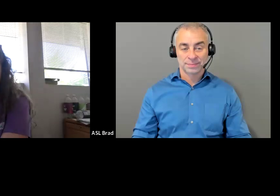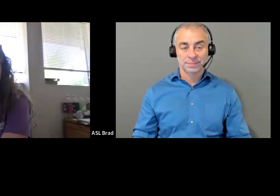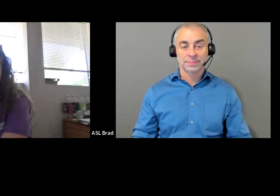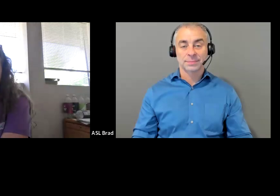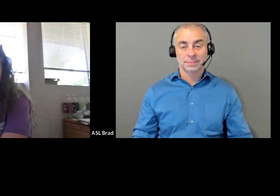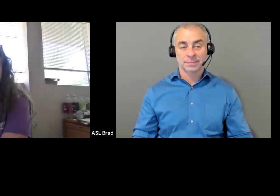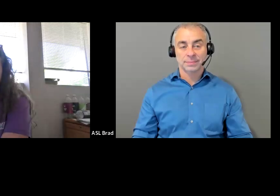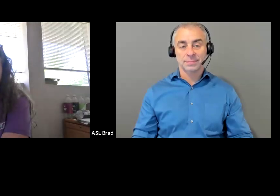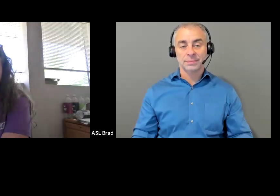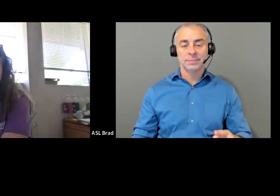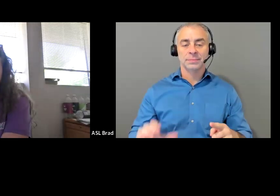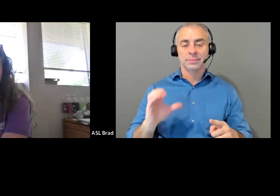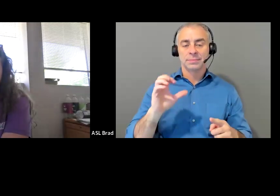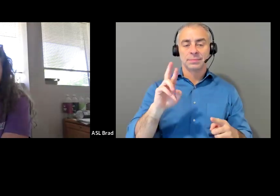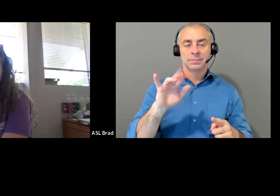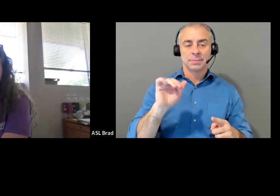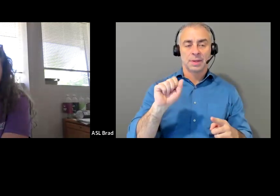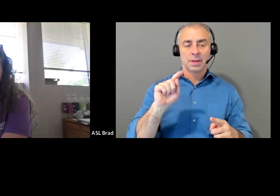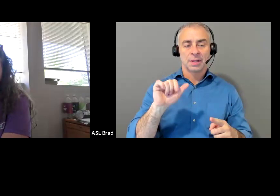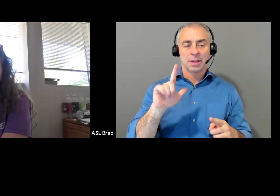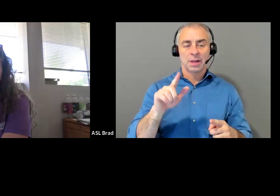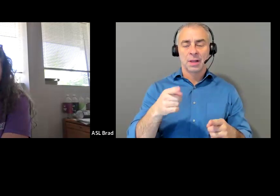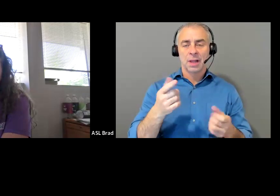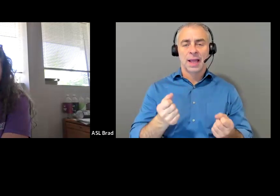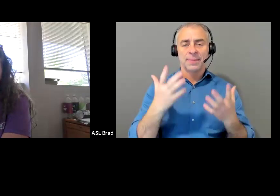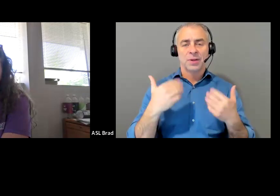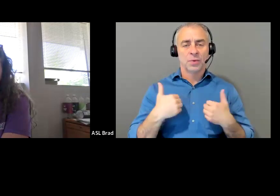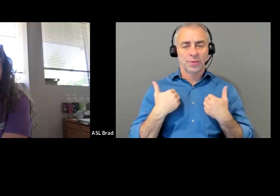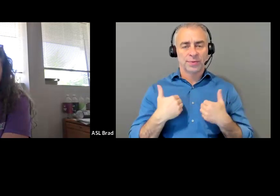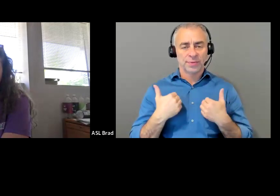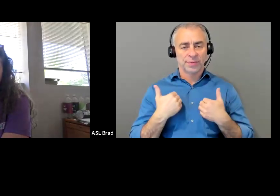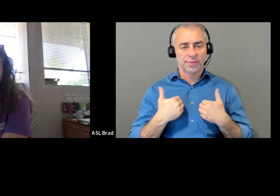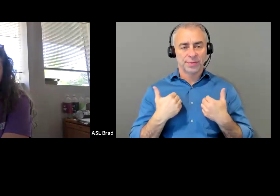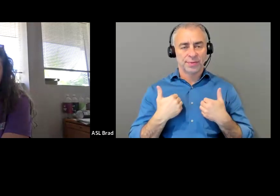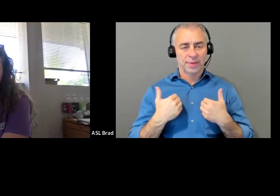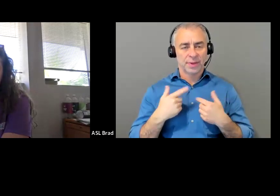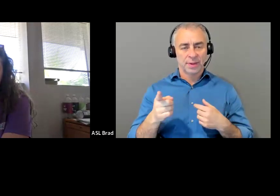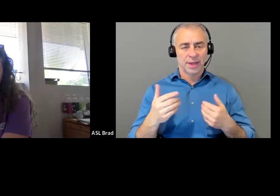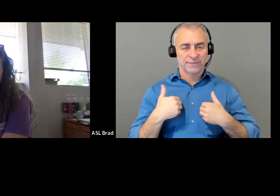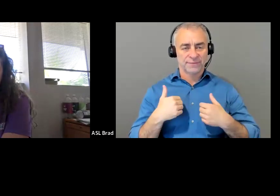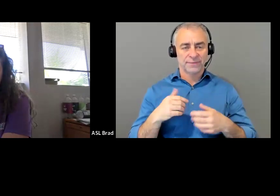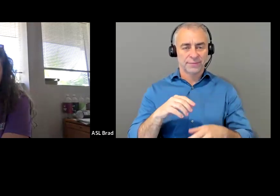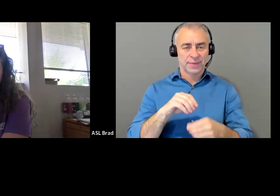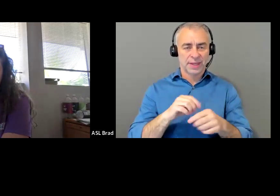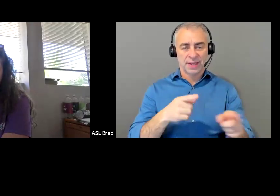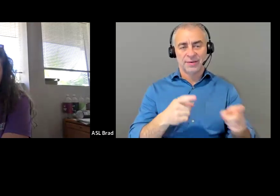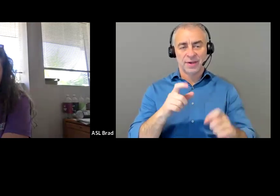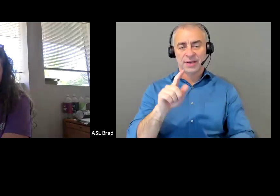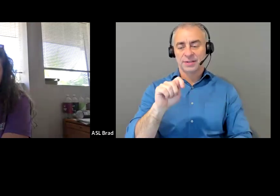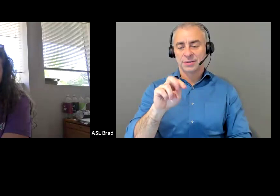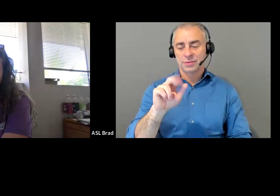Crystal, how many youth do you usually have at that fast track